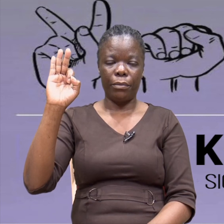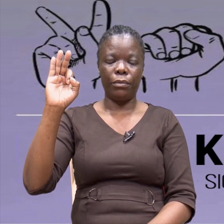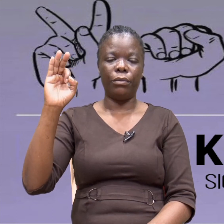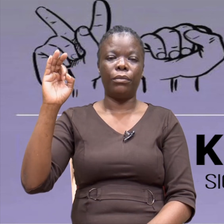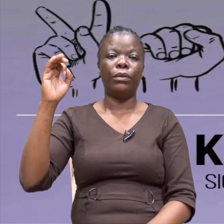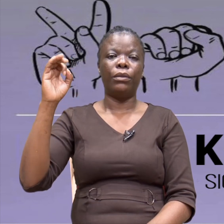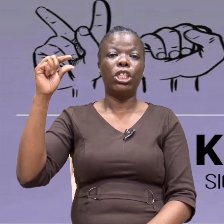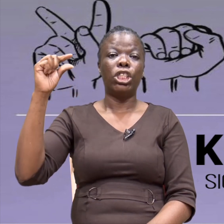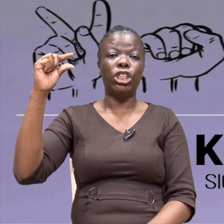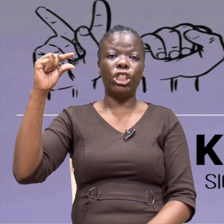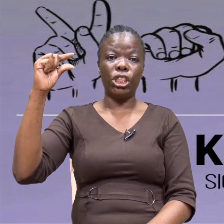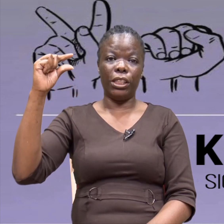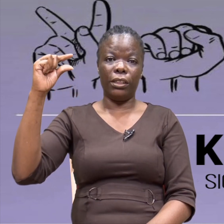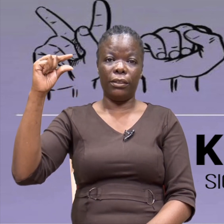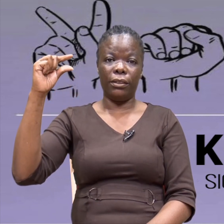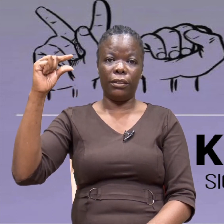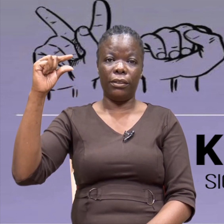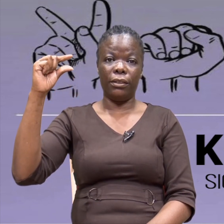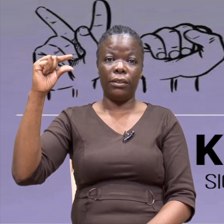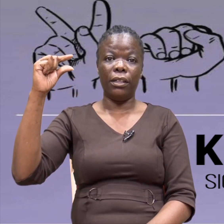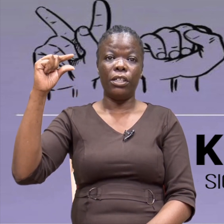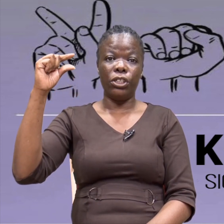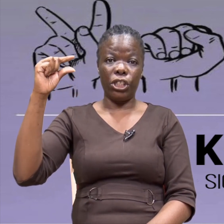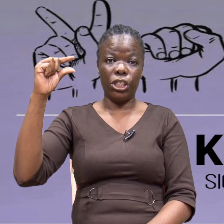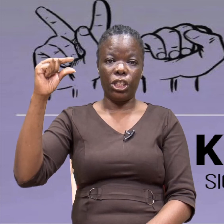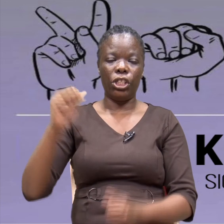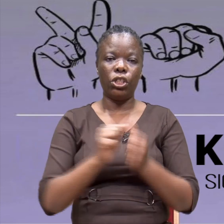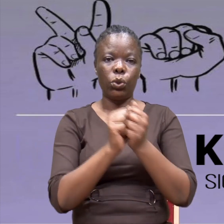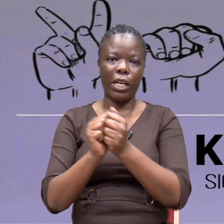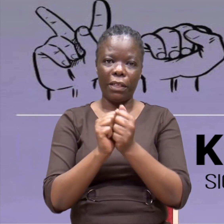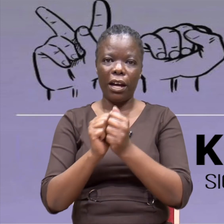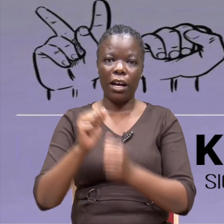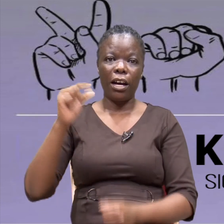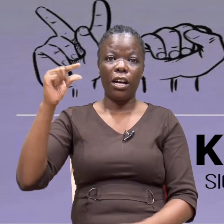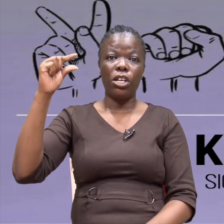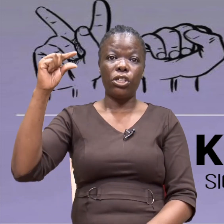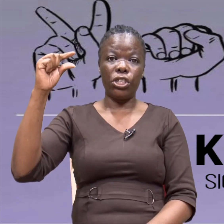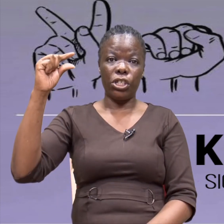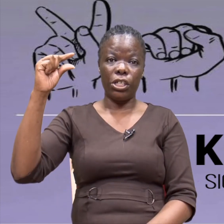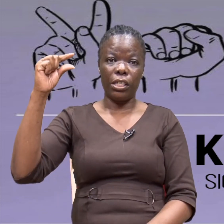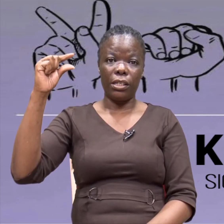G, G. Together. G.